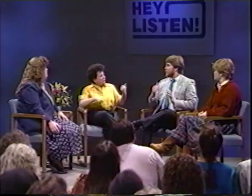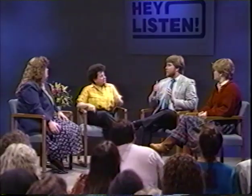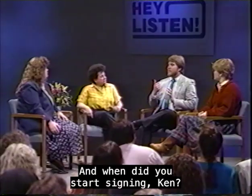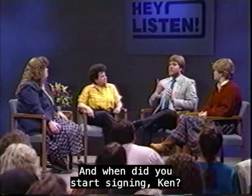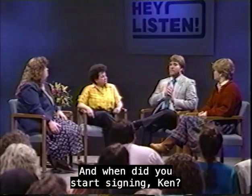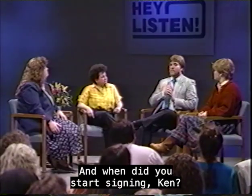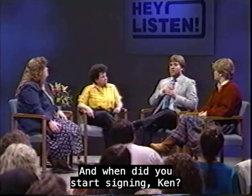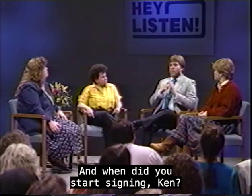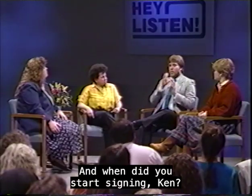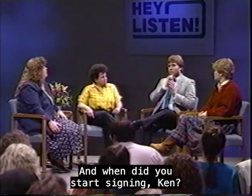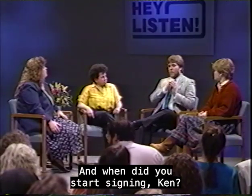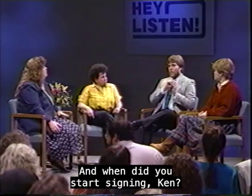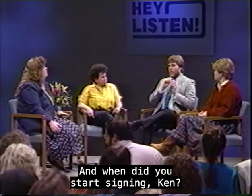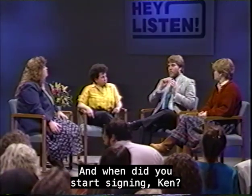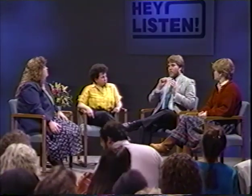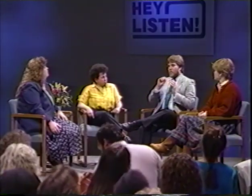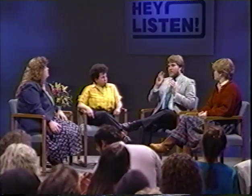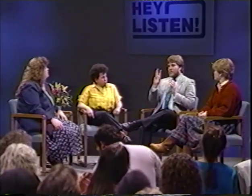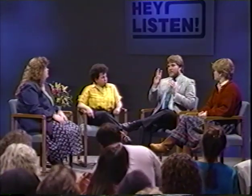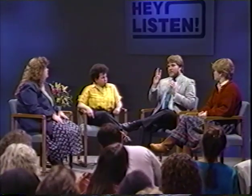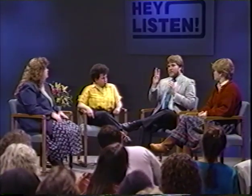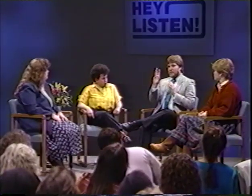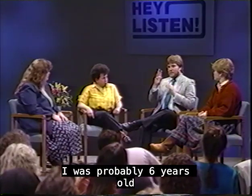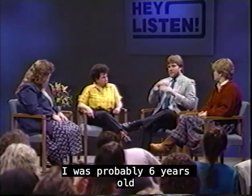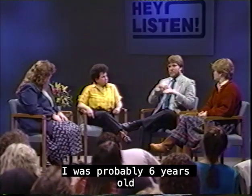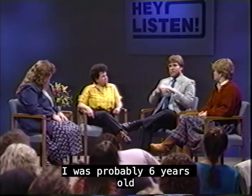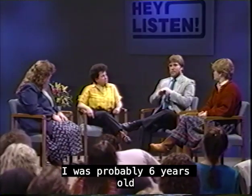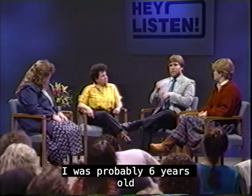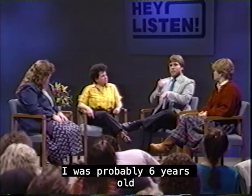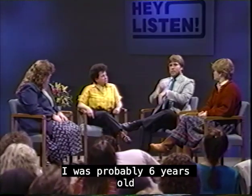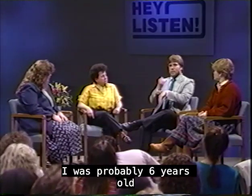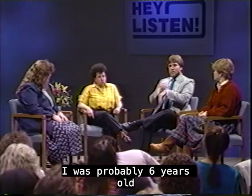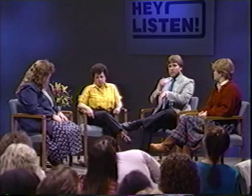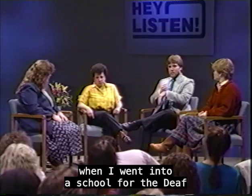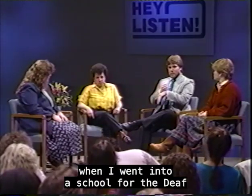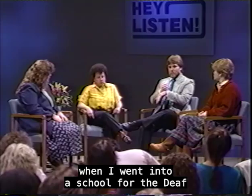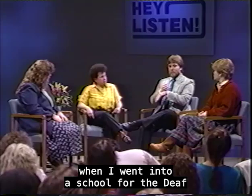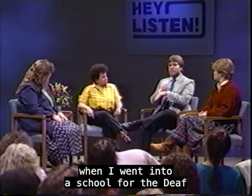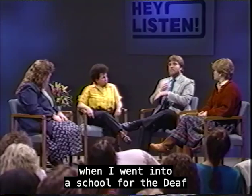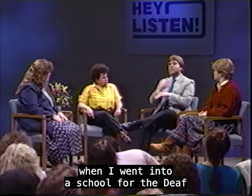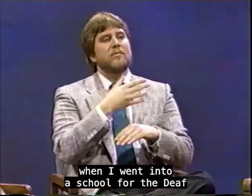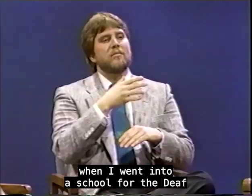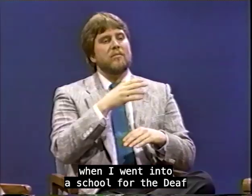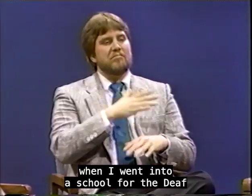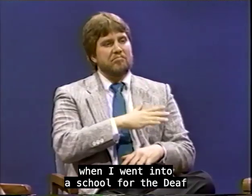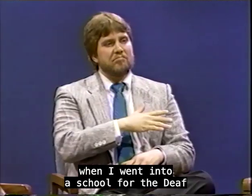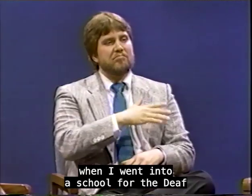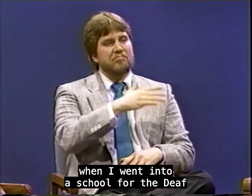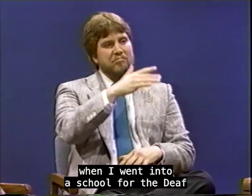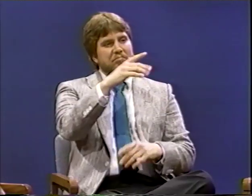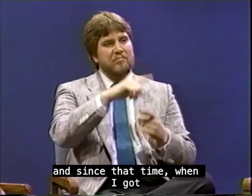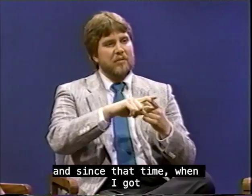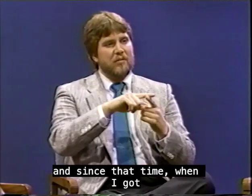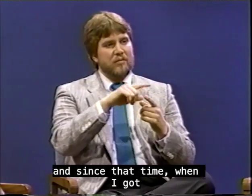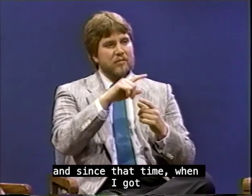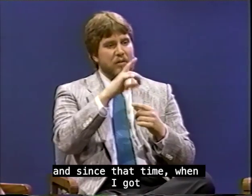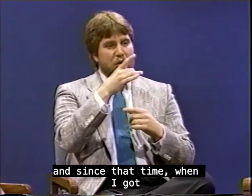And when did you start signing, Ken? I was probably 6 years old when I went into a school for the deaf. And since that